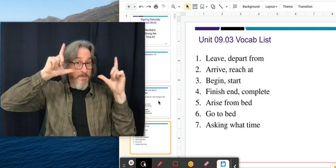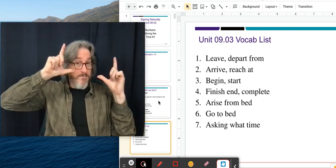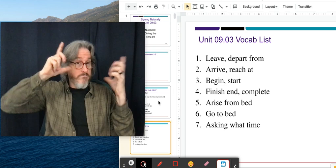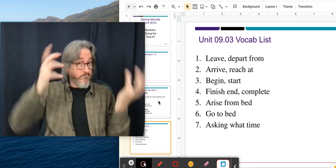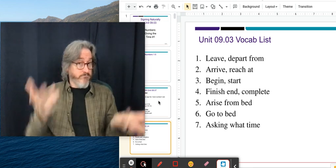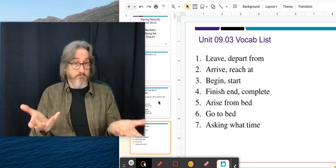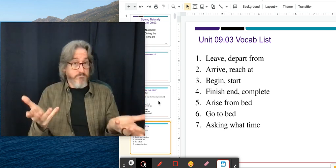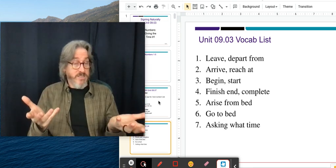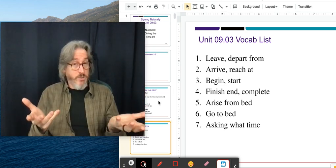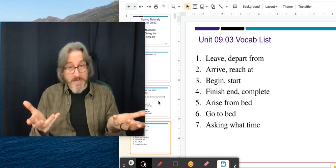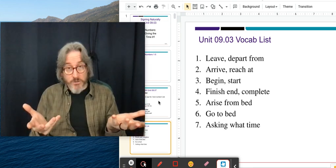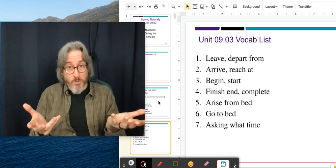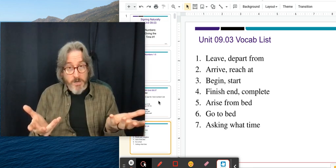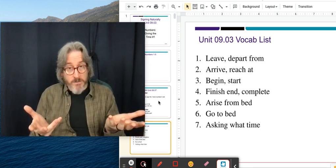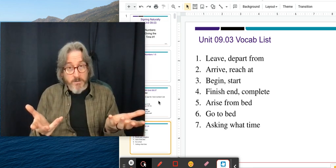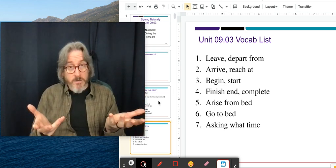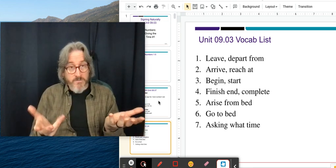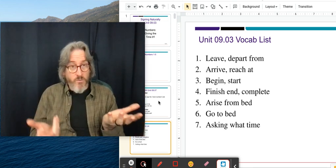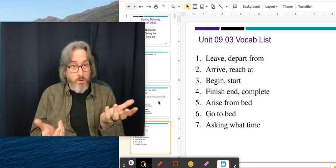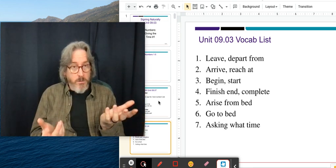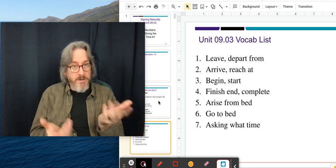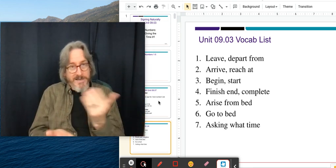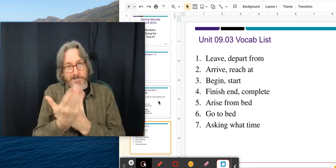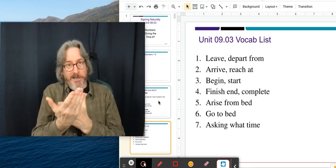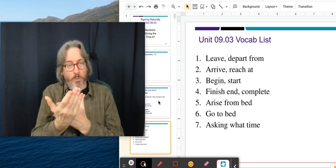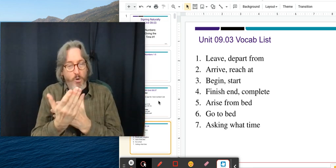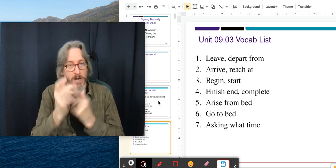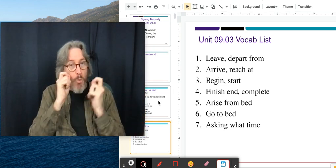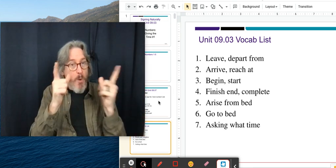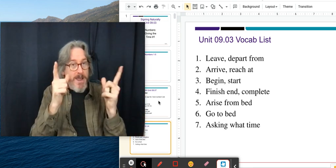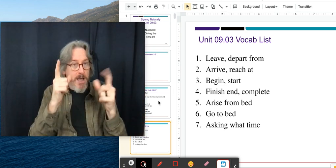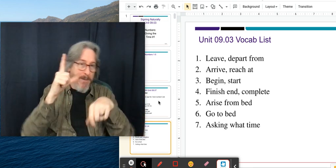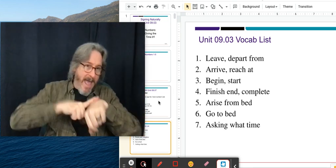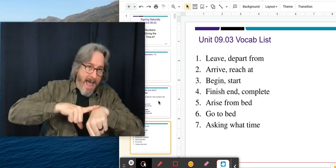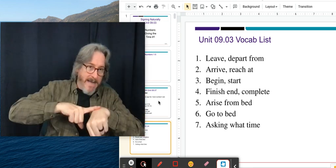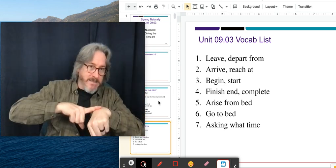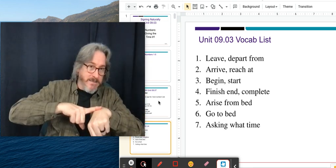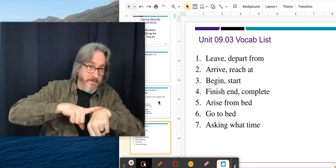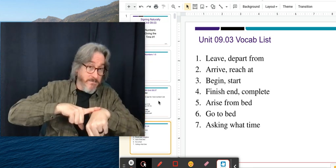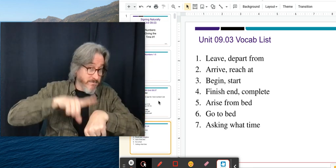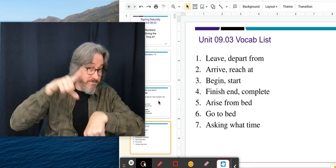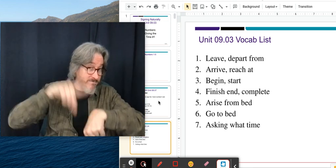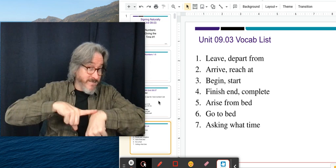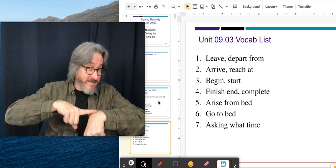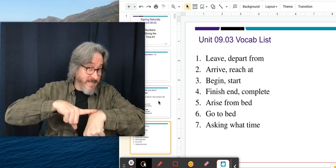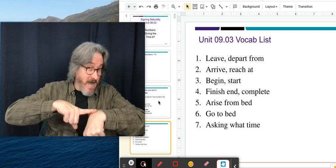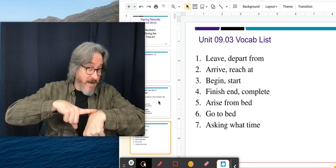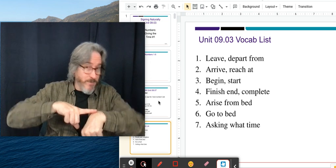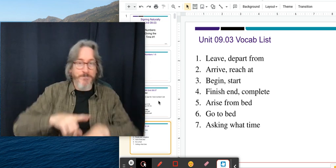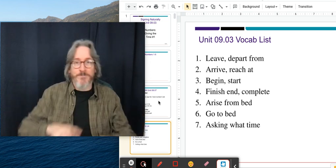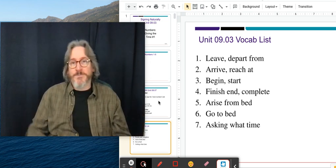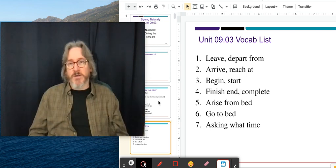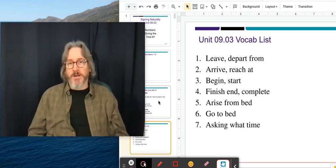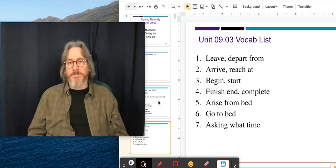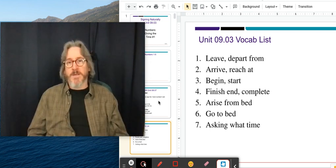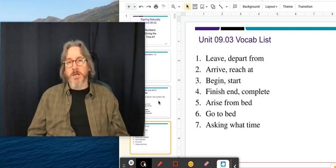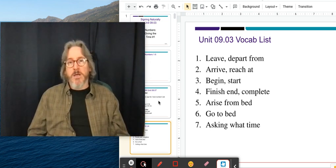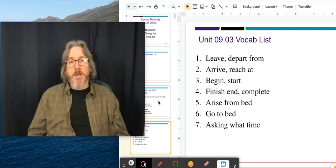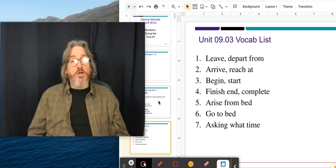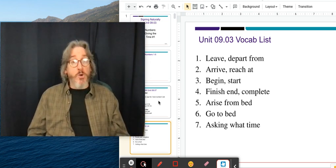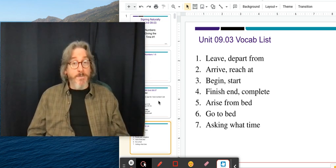wake up. So either one for in the morning, wake up at time,